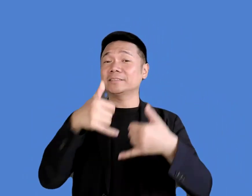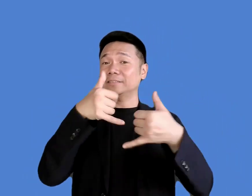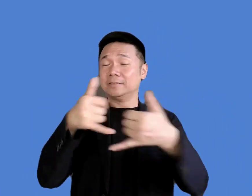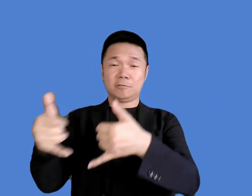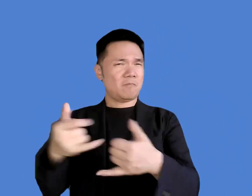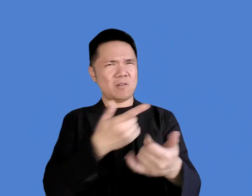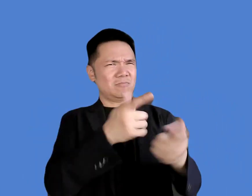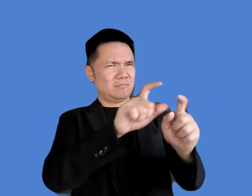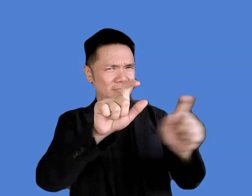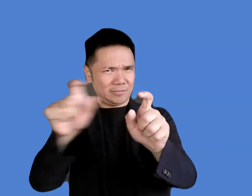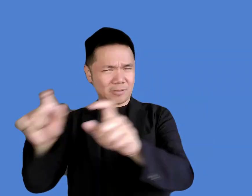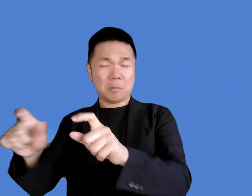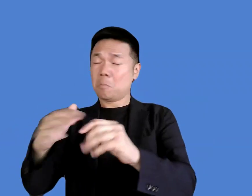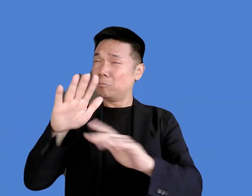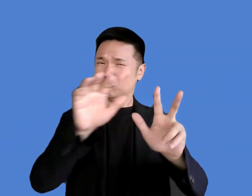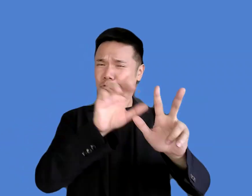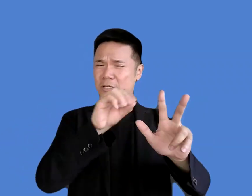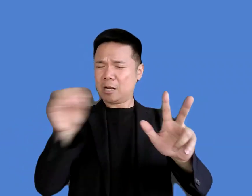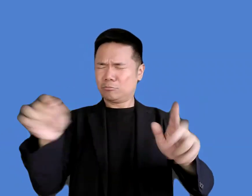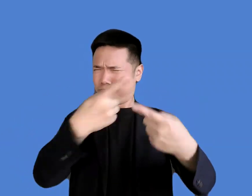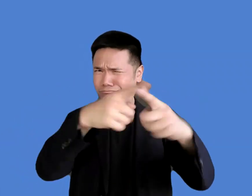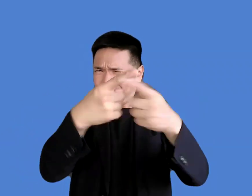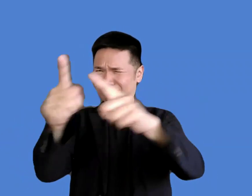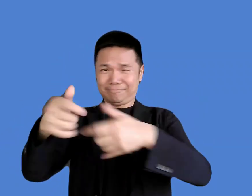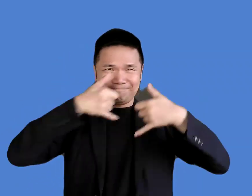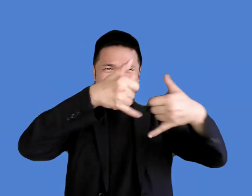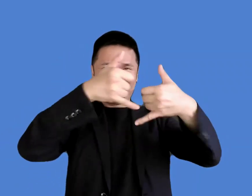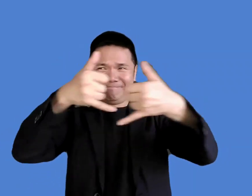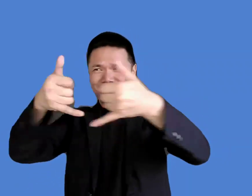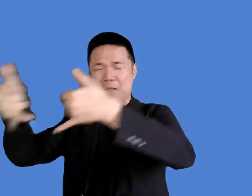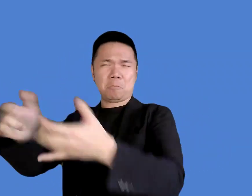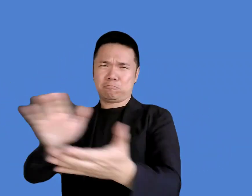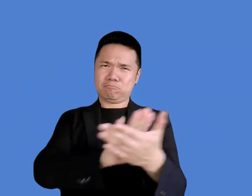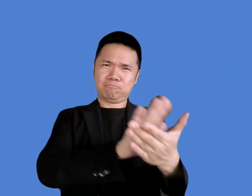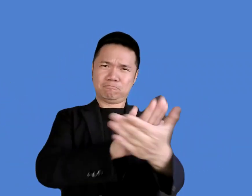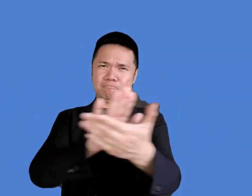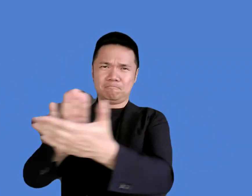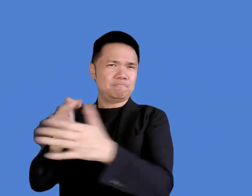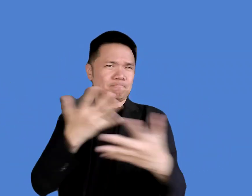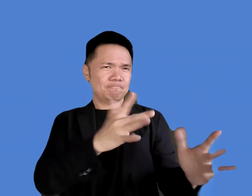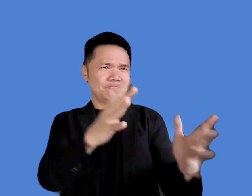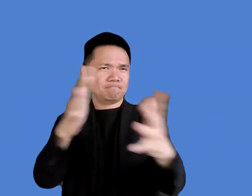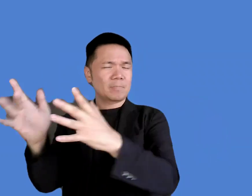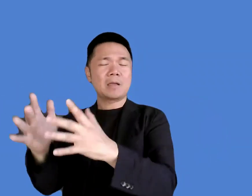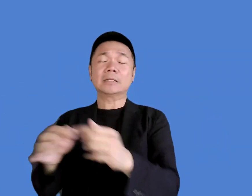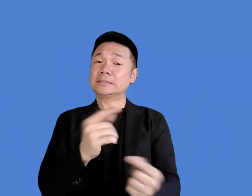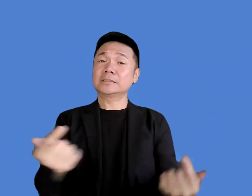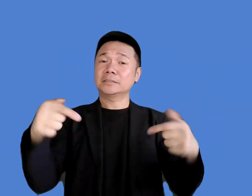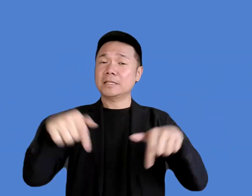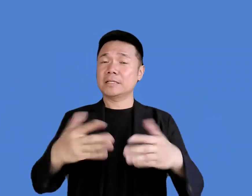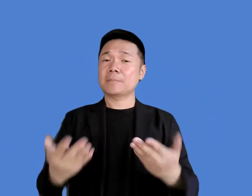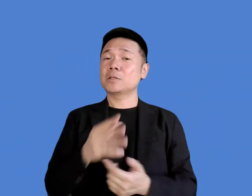their actions over the years. As Sarah said, last year we convened the first in-person meeting of the